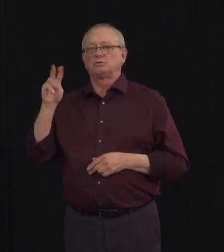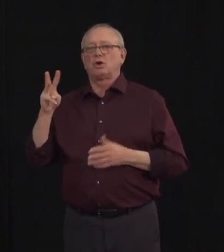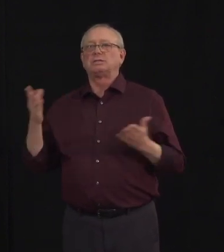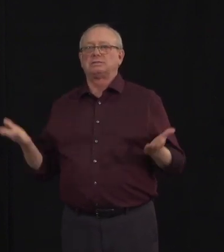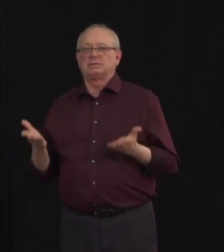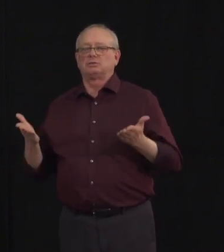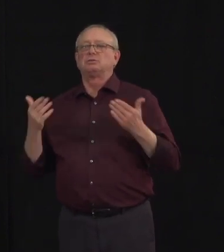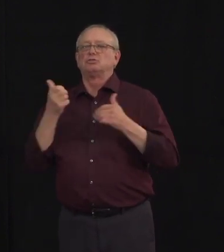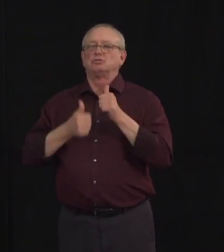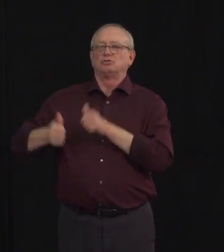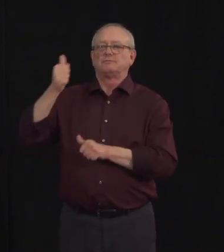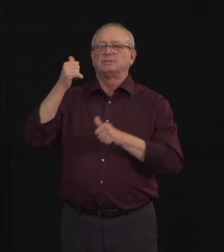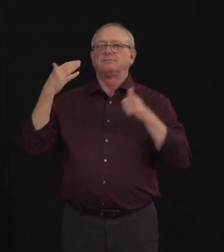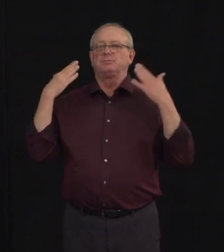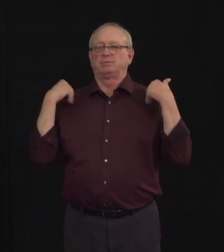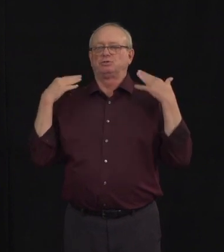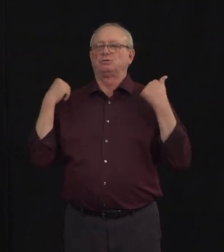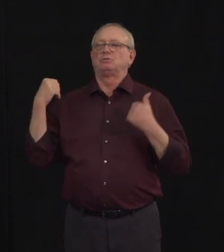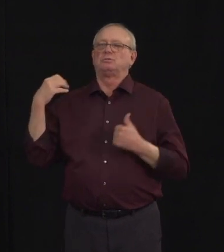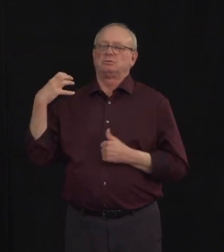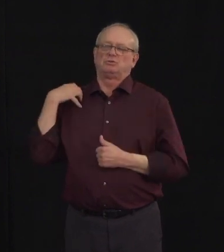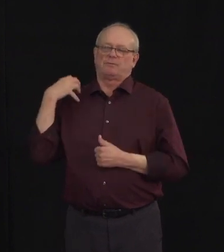to questions.